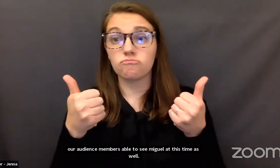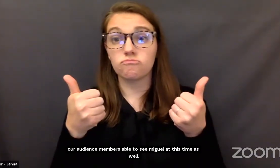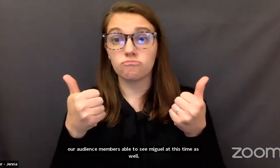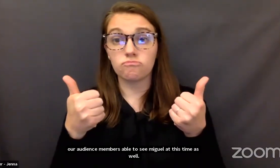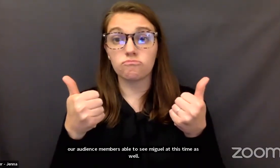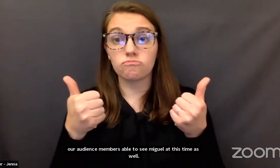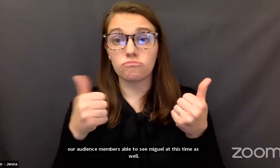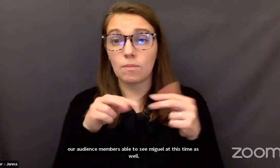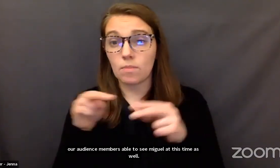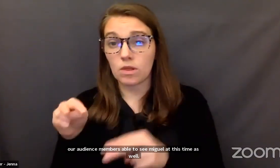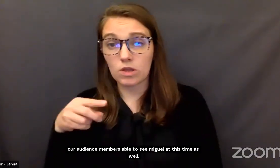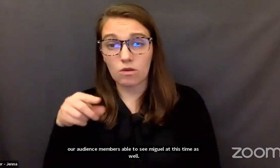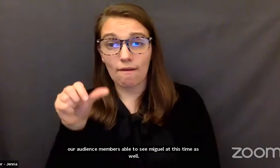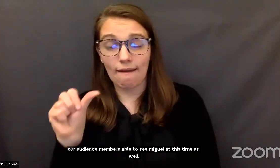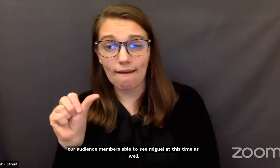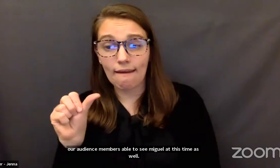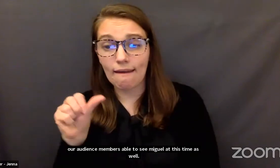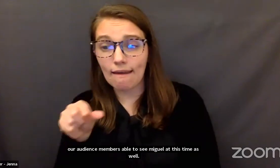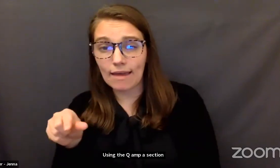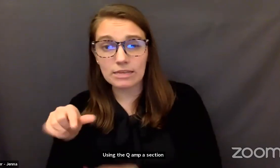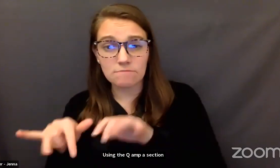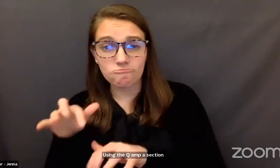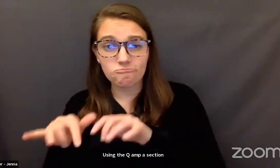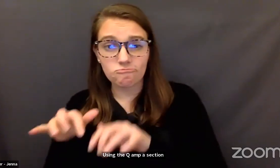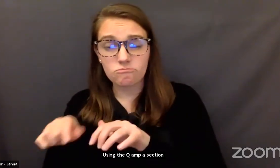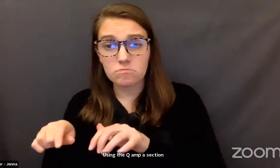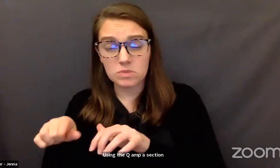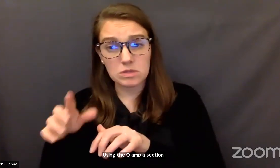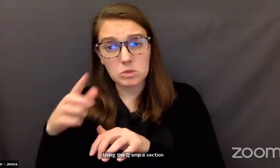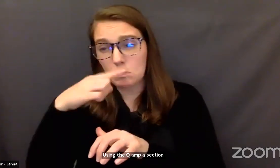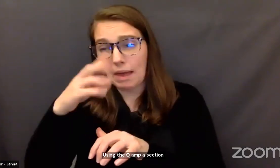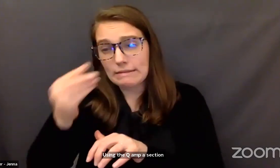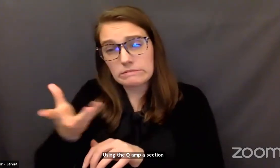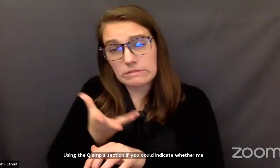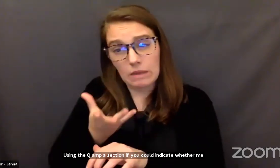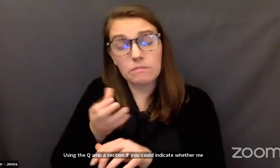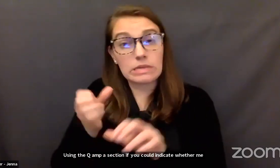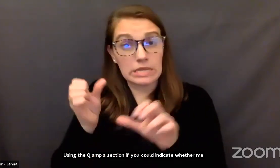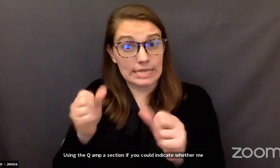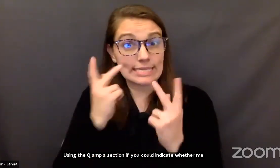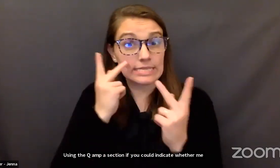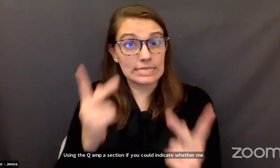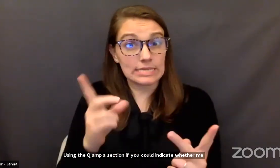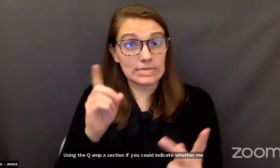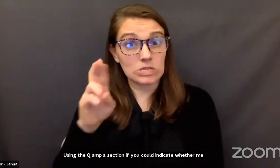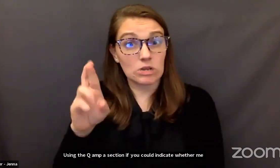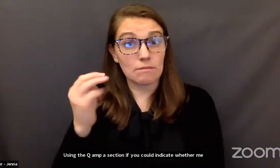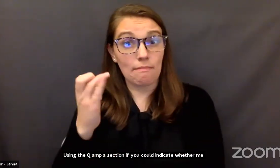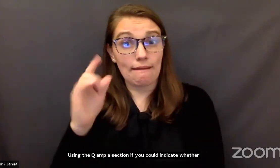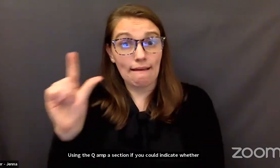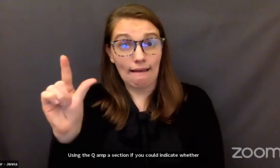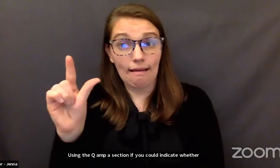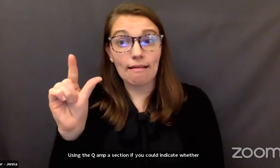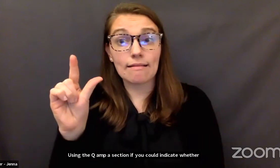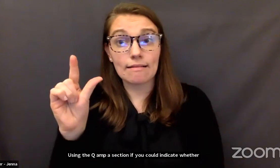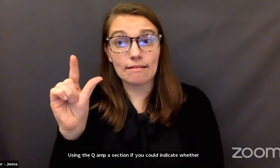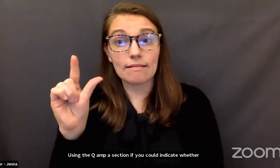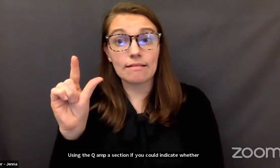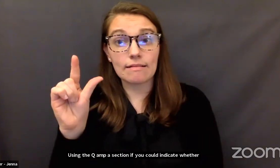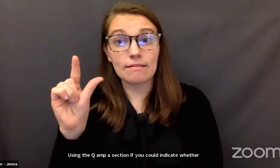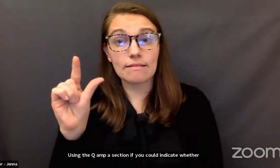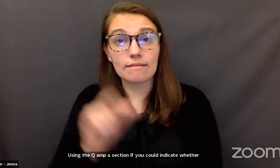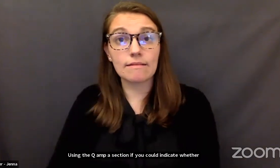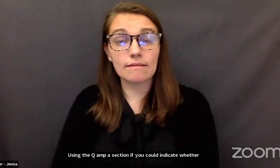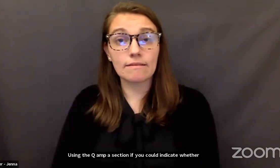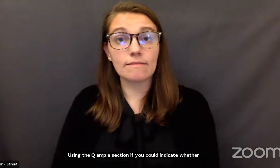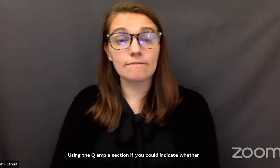Using the Q&A section, if you could indicate whether Miguel is visible to our audience.